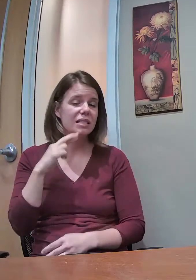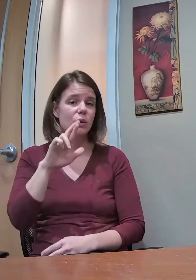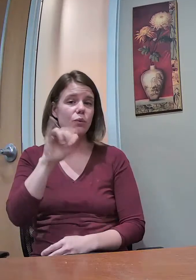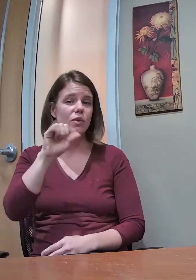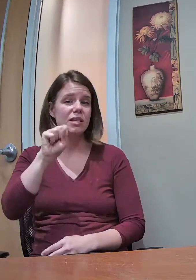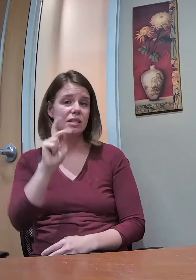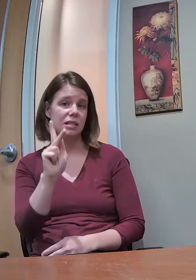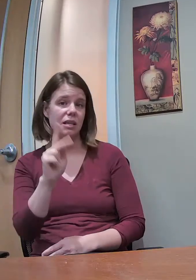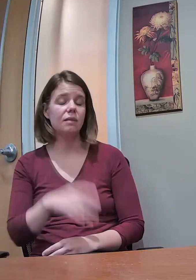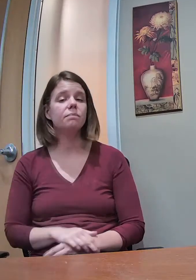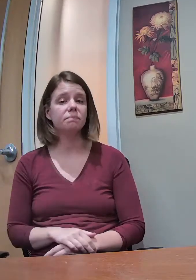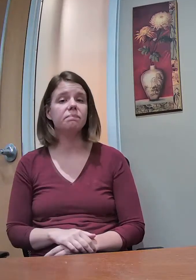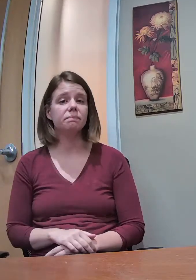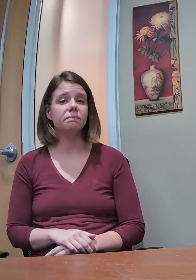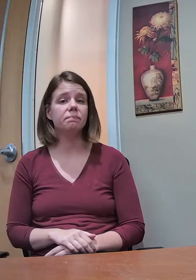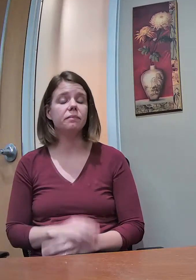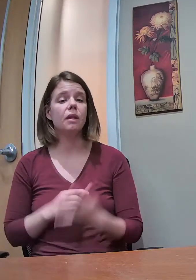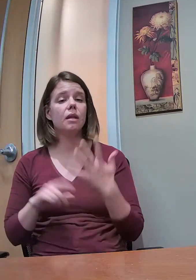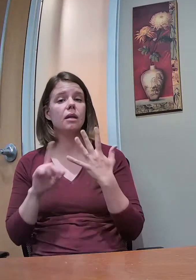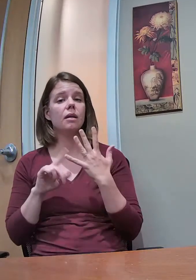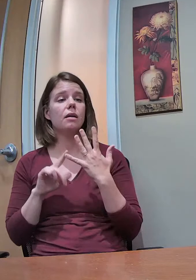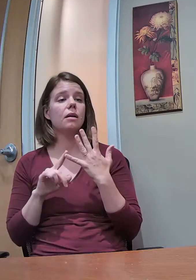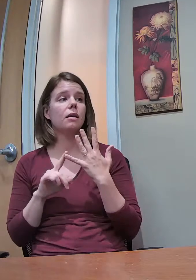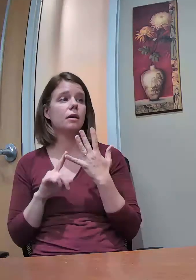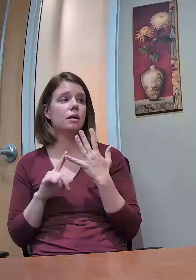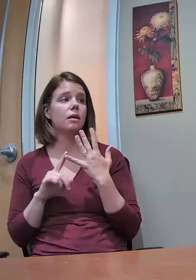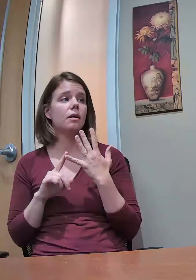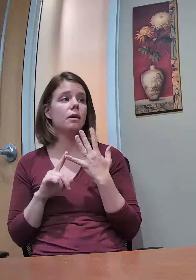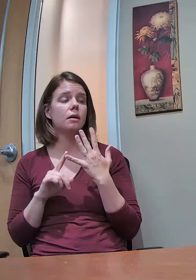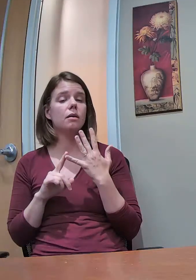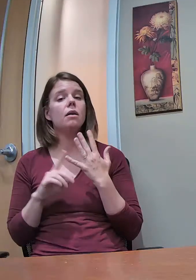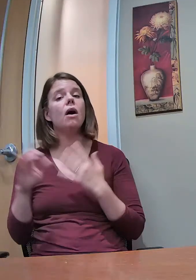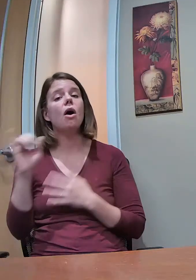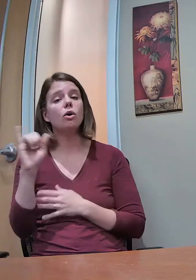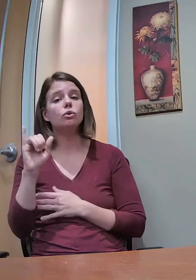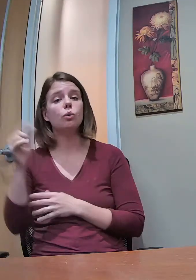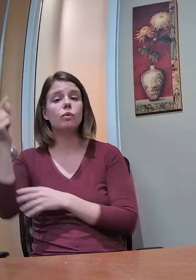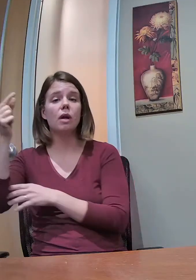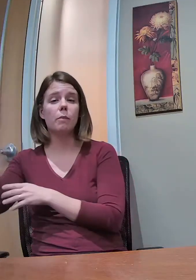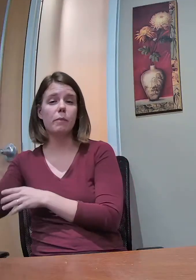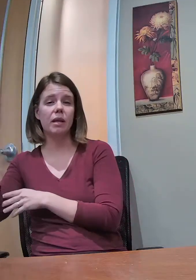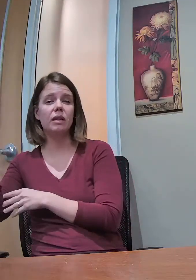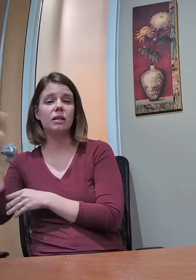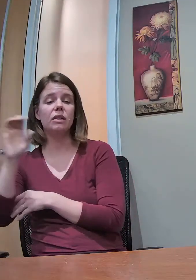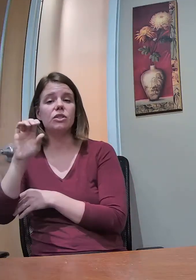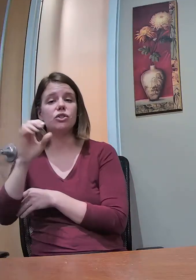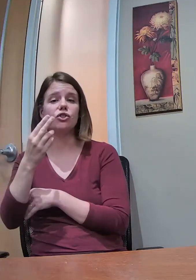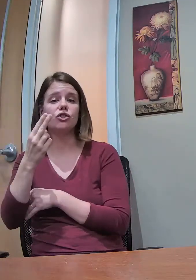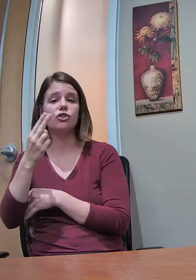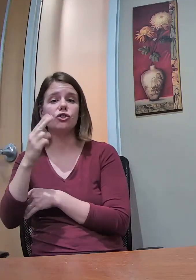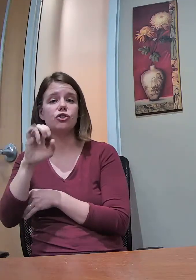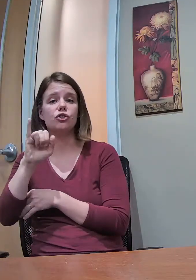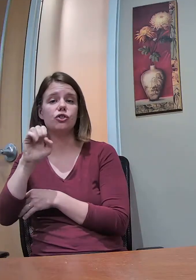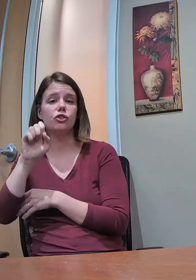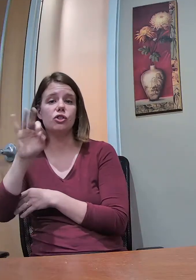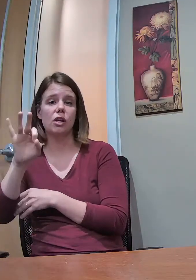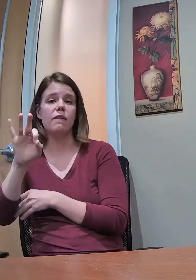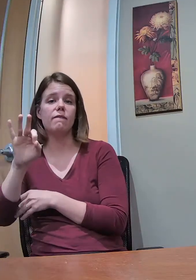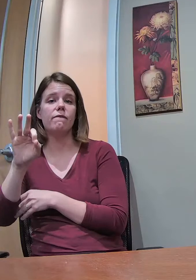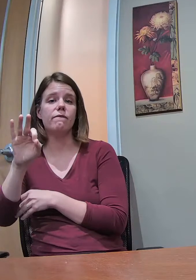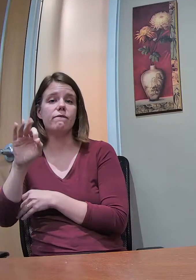of outbreak as applicable, and as directed by the Chief Medical Officer of Health